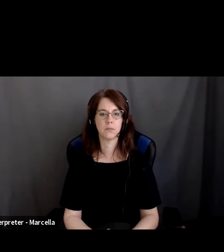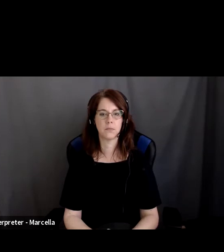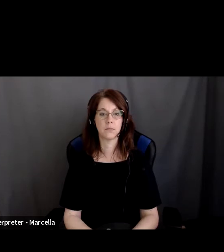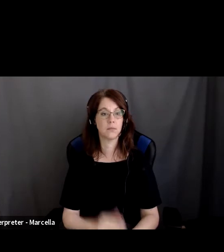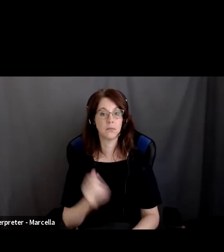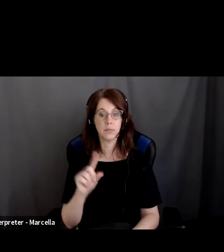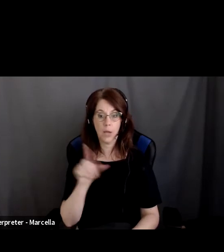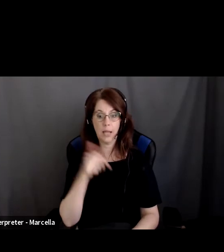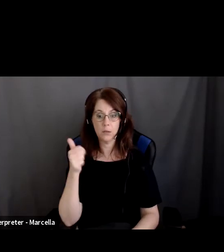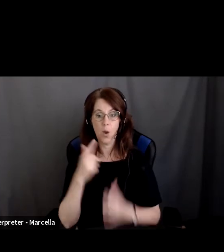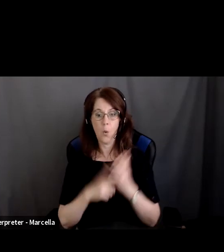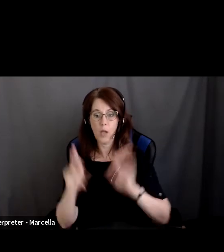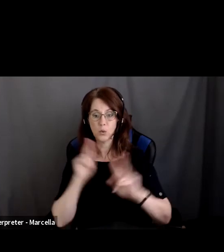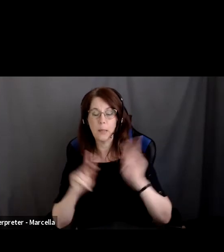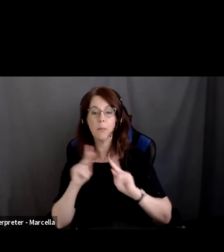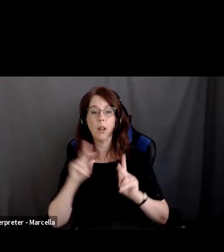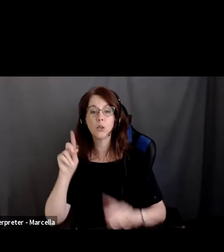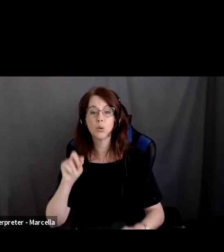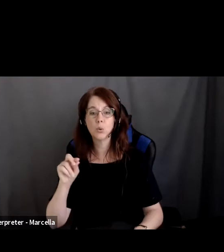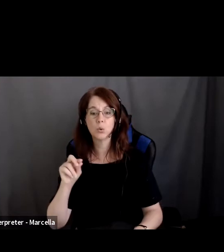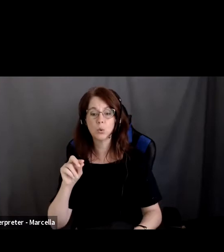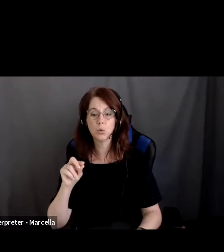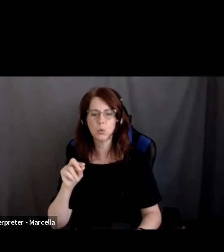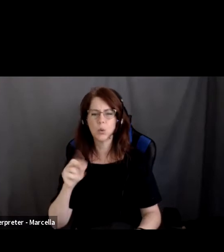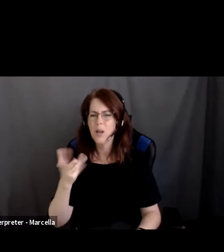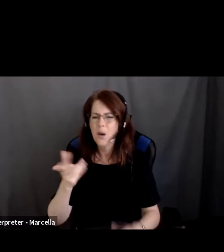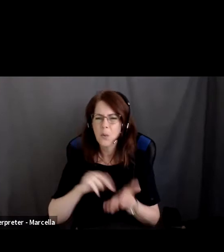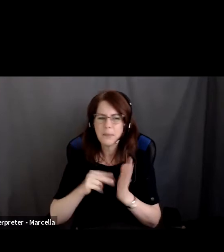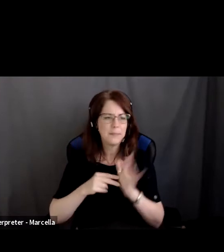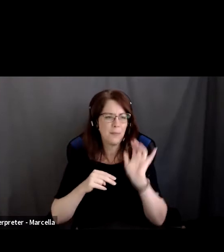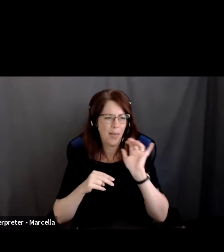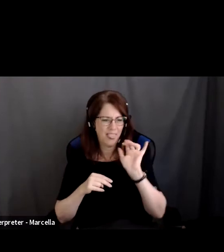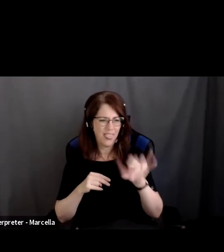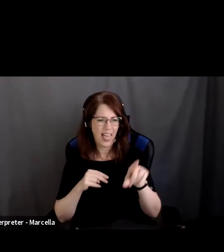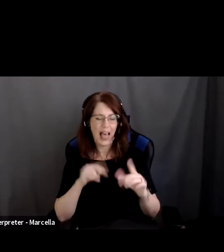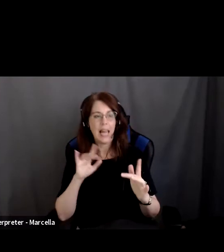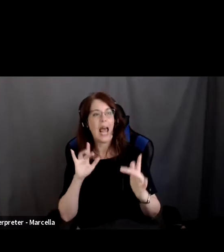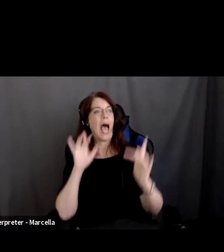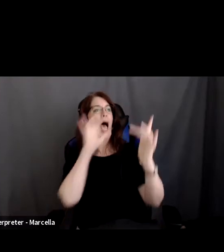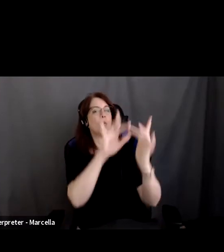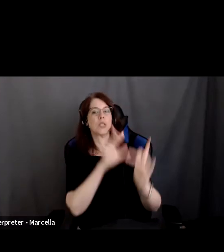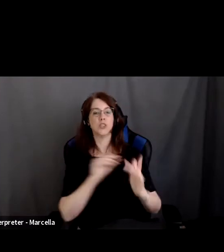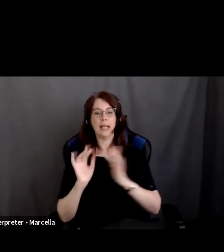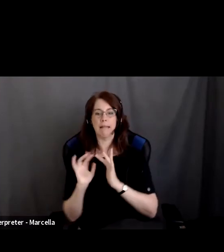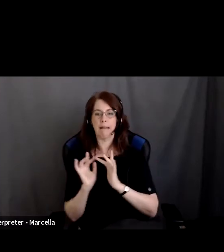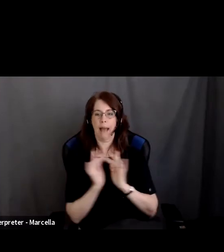Anyone else? What do folks do? What does outreach and networking look like for